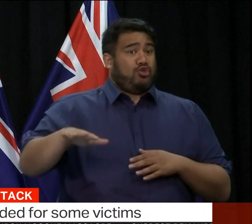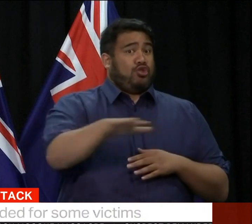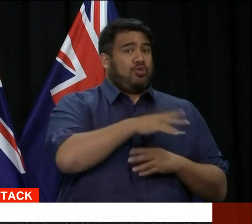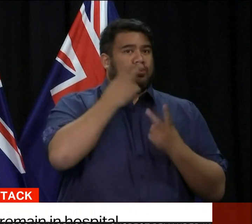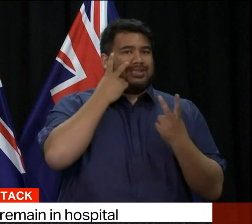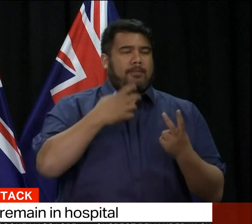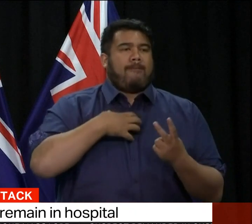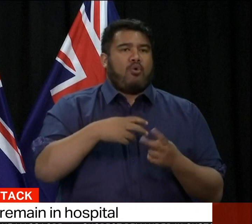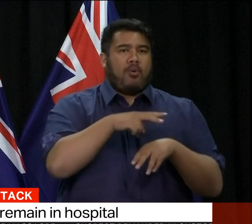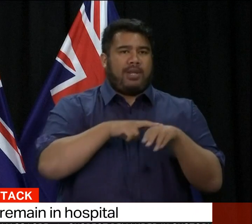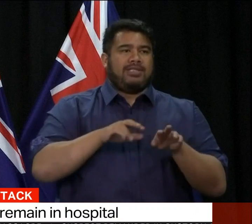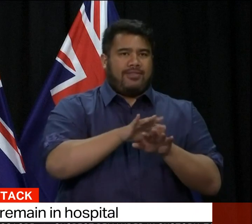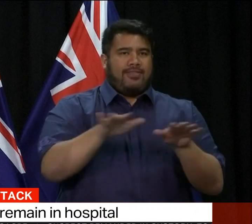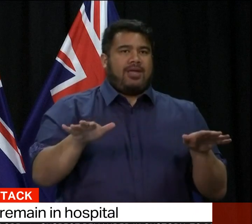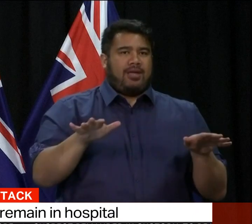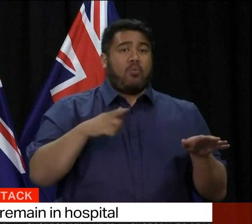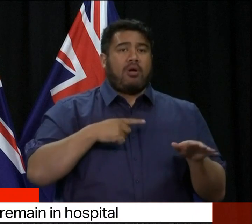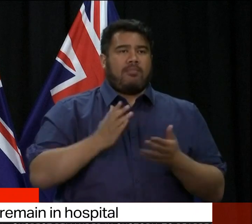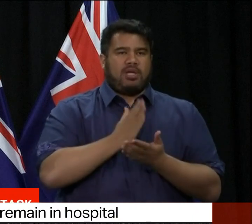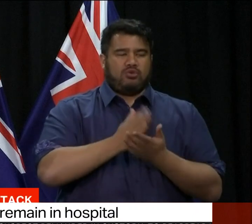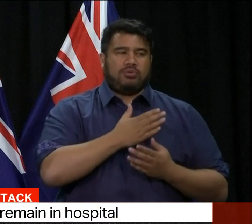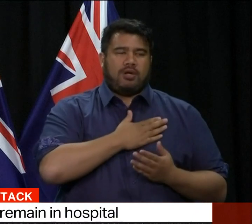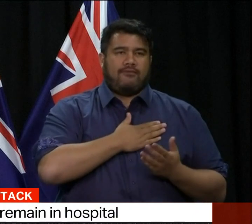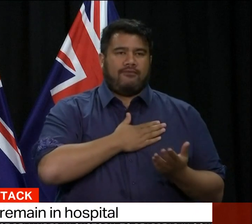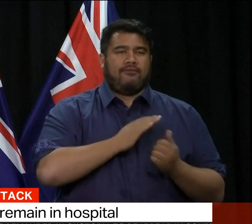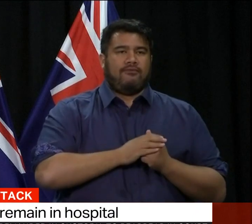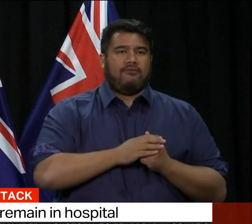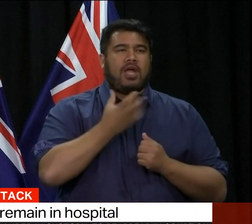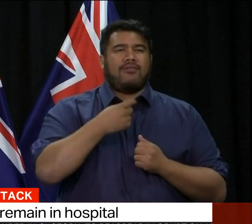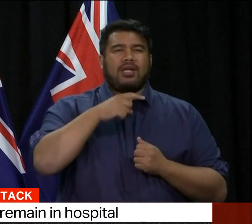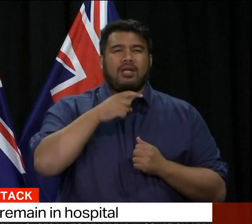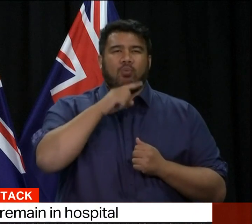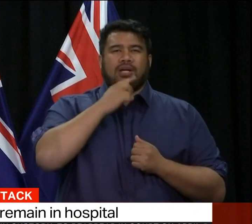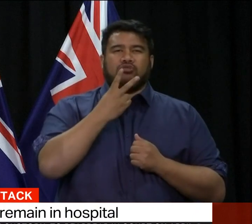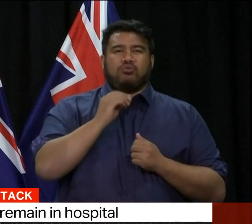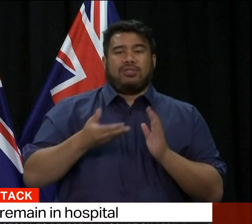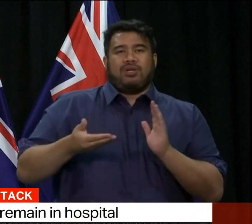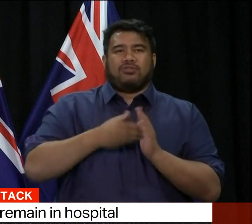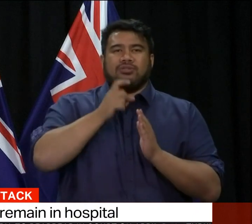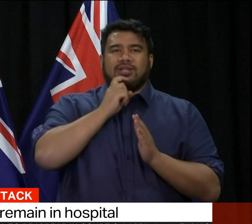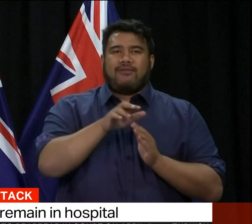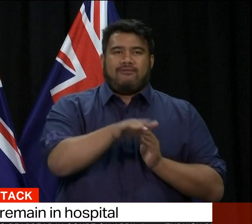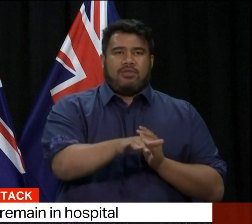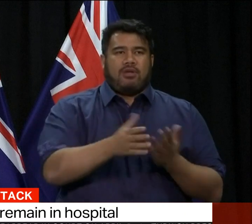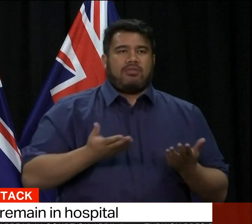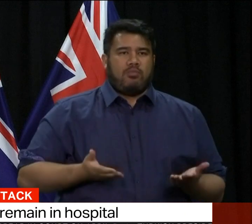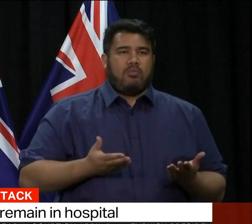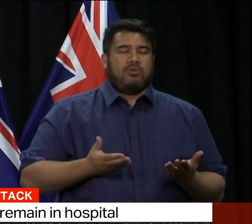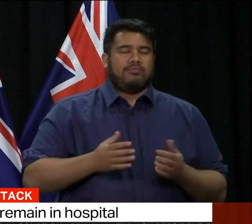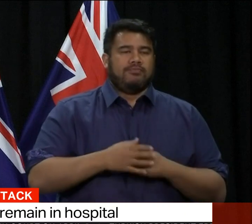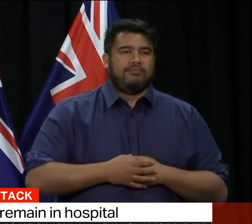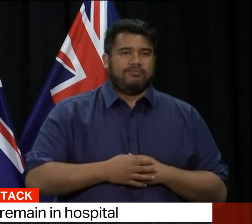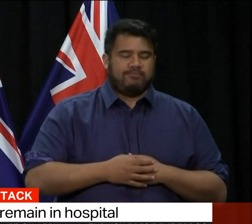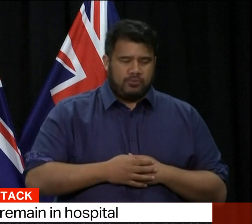public safety. There are an additional 120 police staff in Christchurch. When it comes